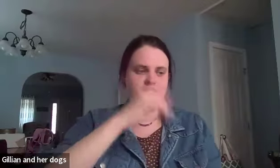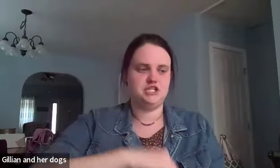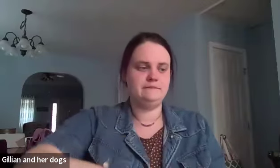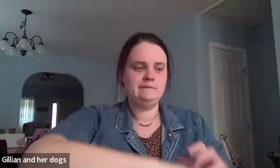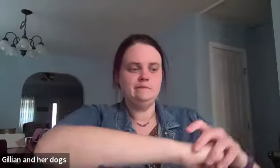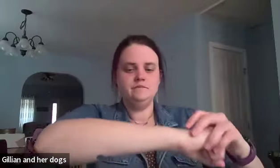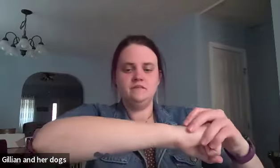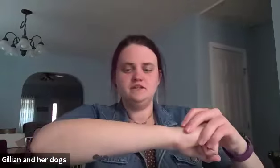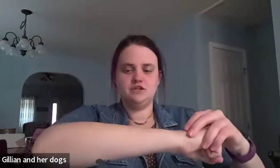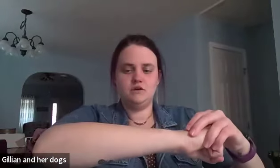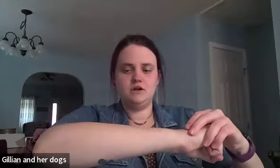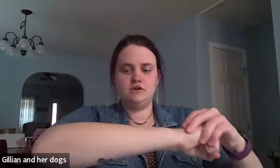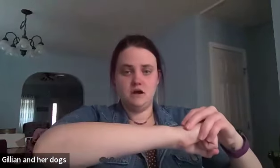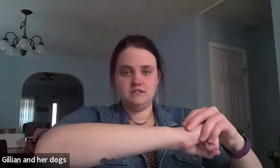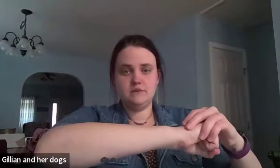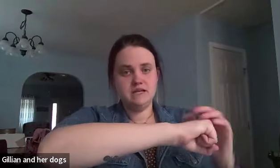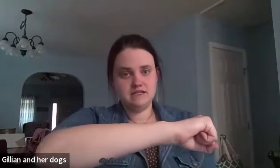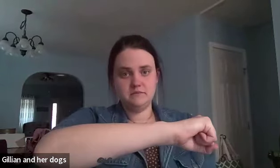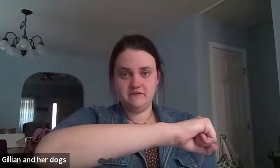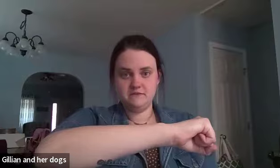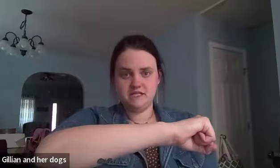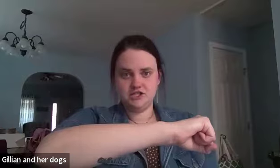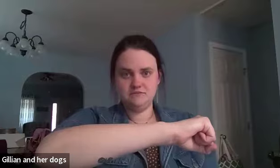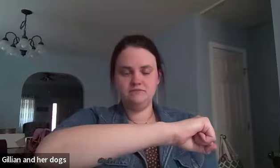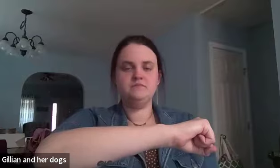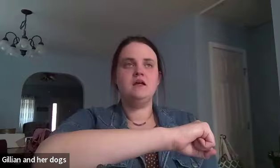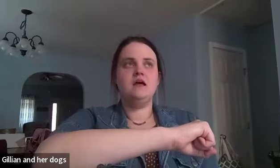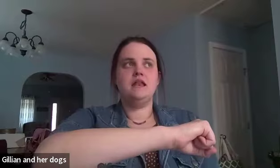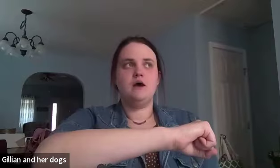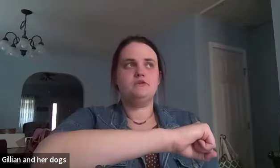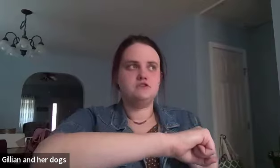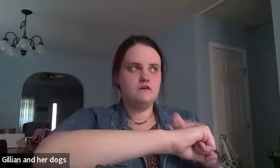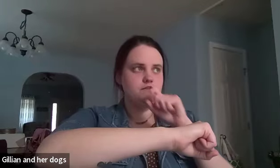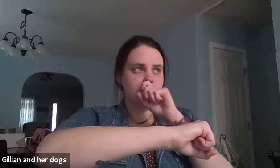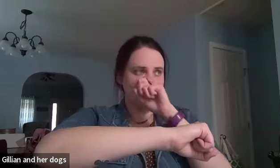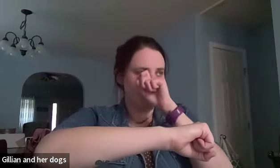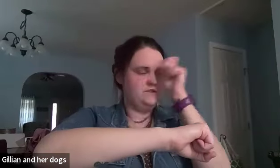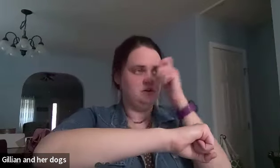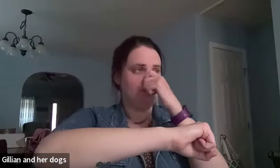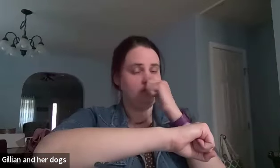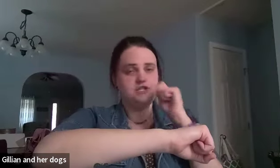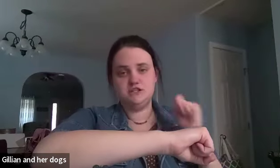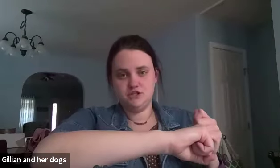to itch it. So your non-dominant again is going to be in this position. Now with dolphin, there are a few different ways you can do